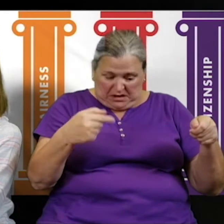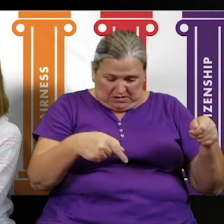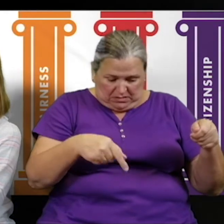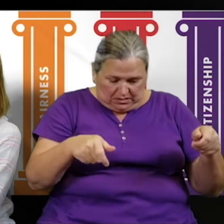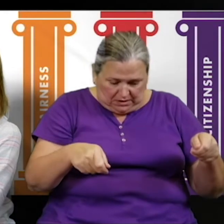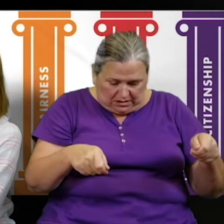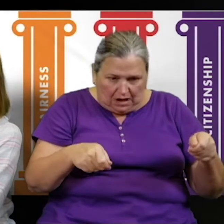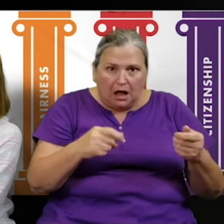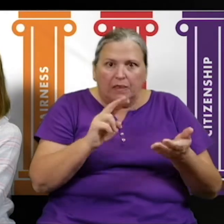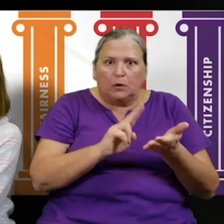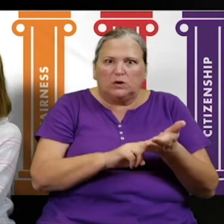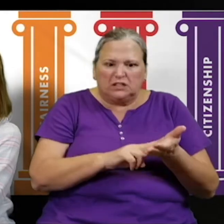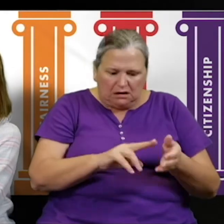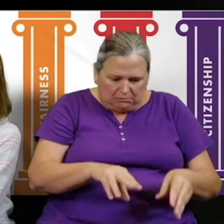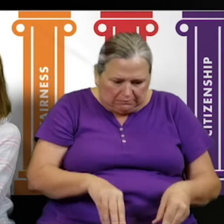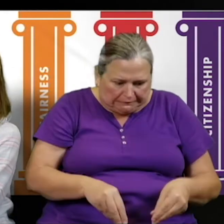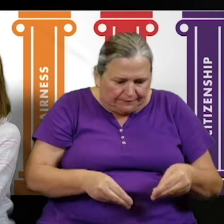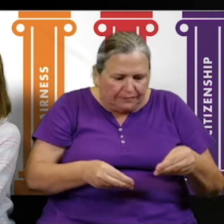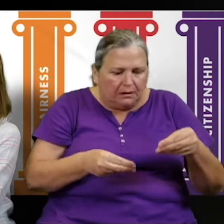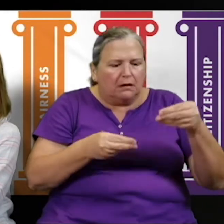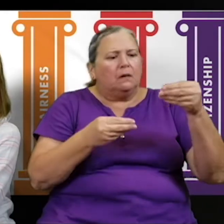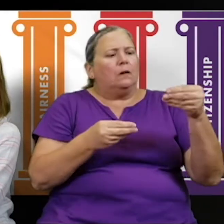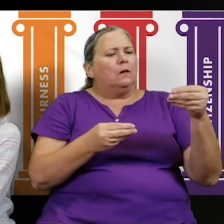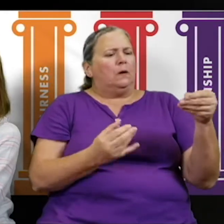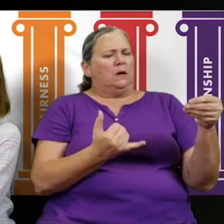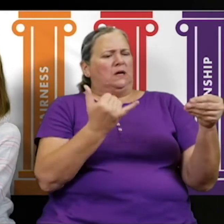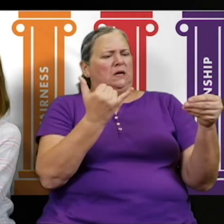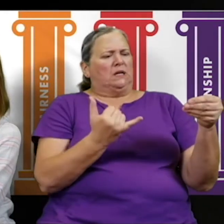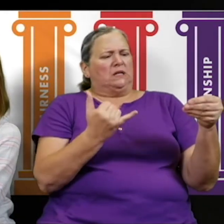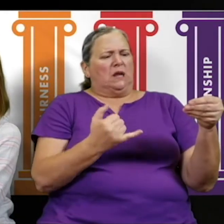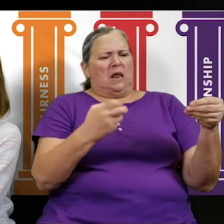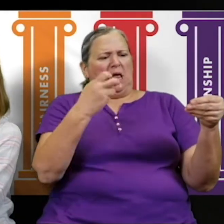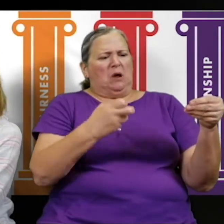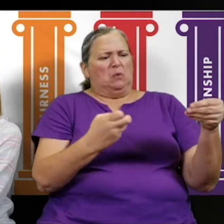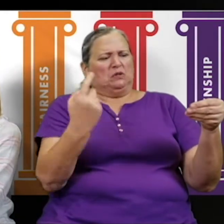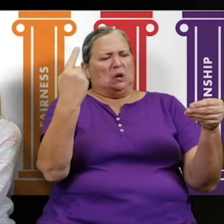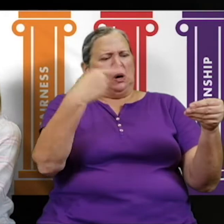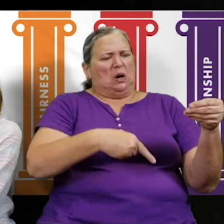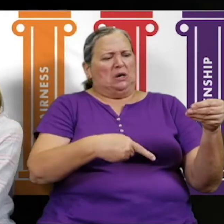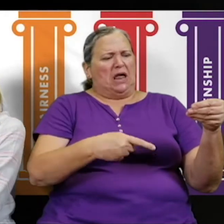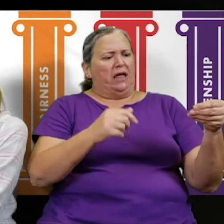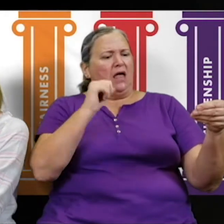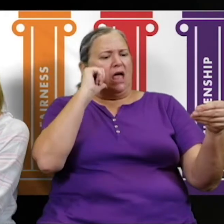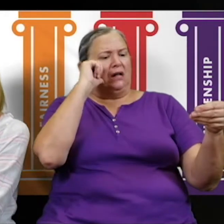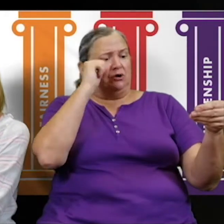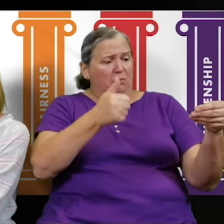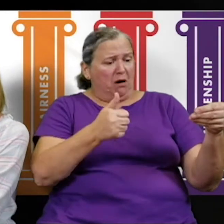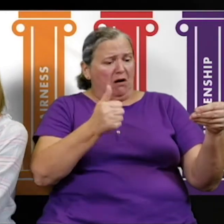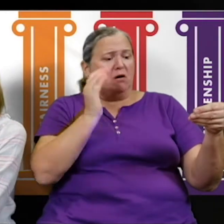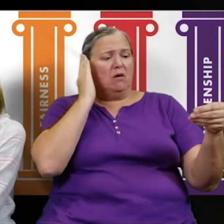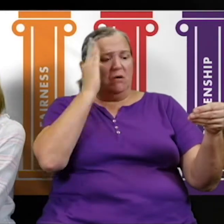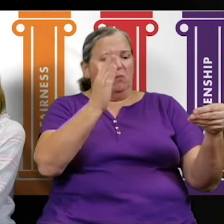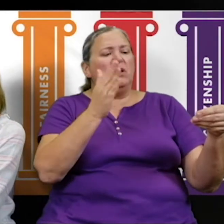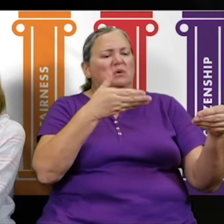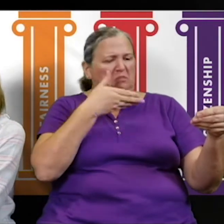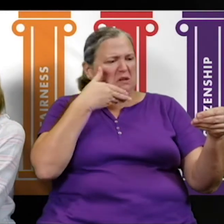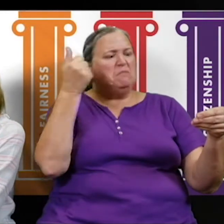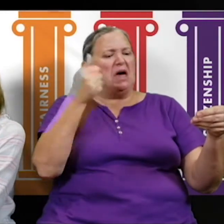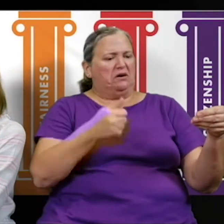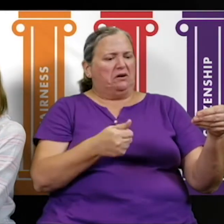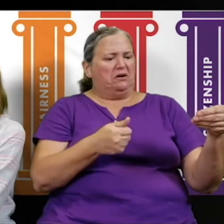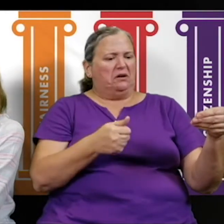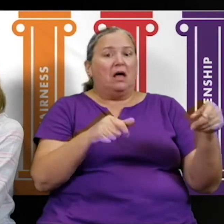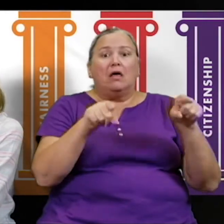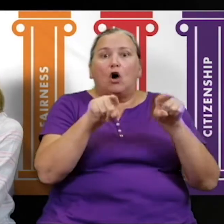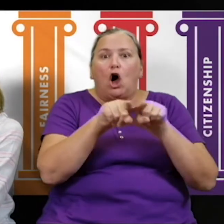Slinger. It said, "Today was a difficult day. Tomorrow will be better." There was also